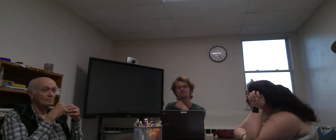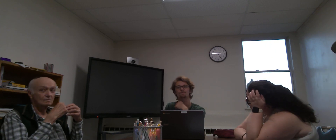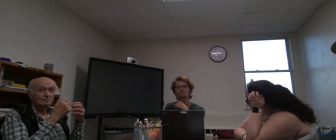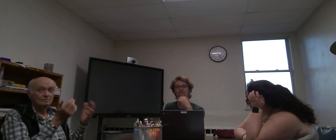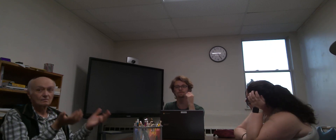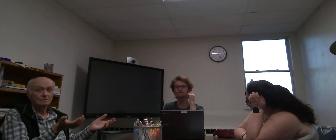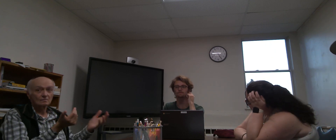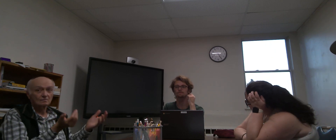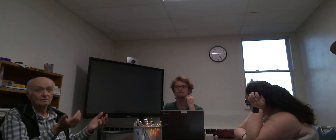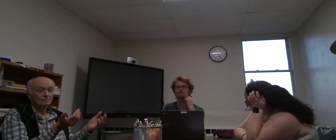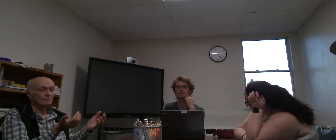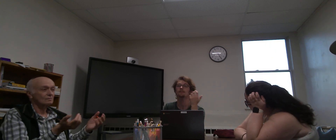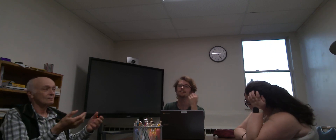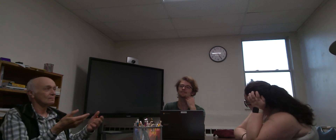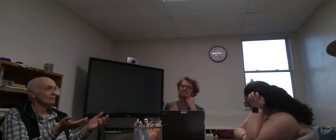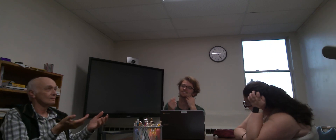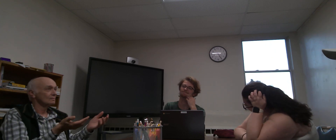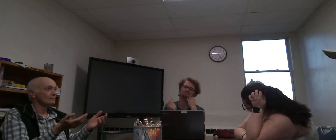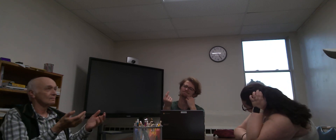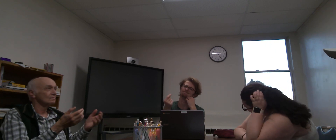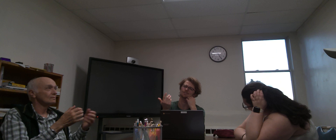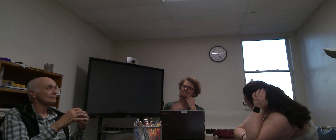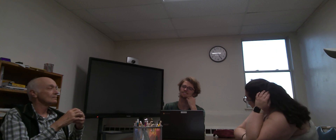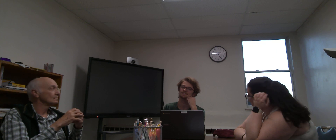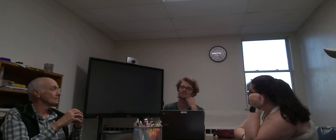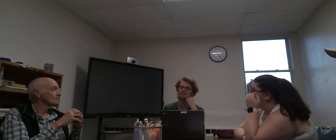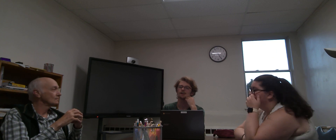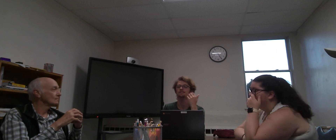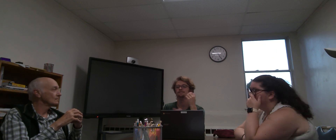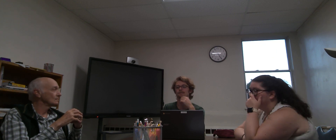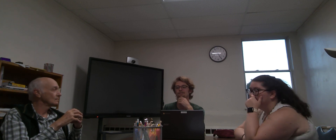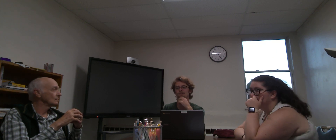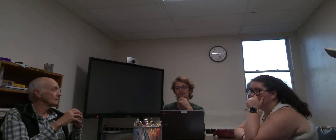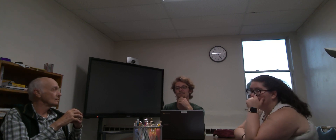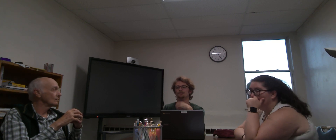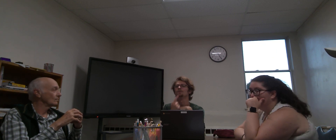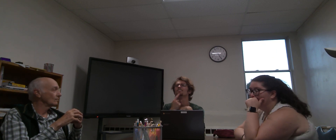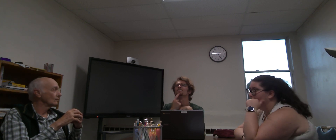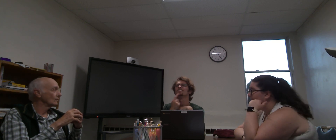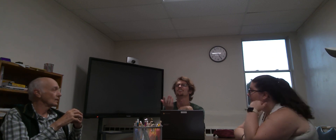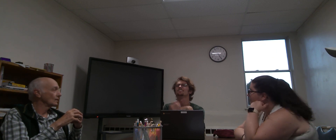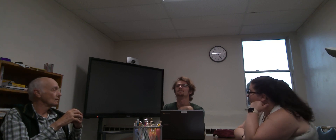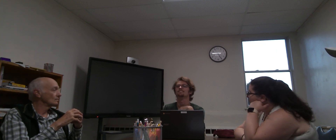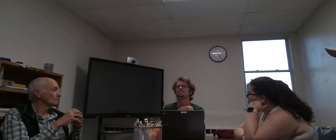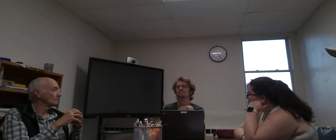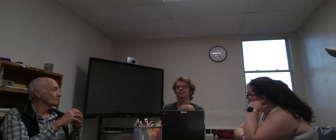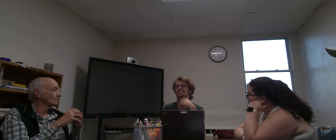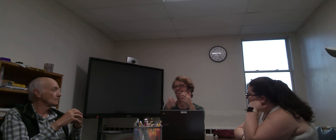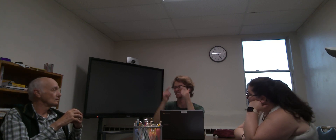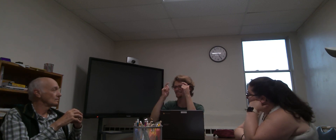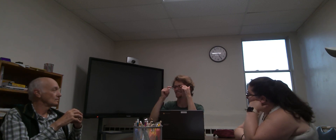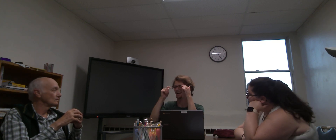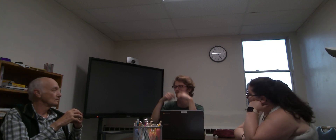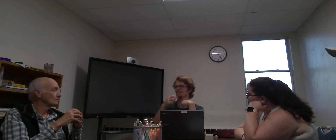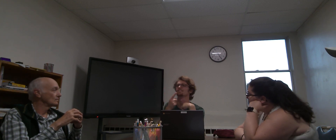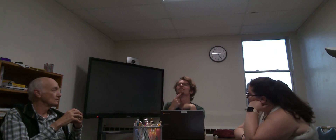repeat themselves, like, Yeah, you what? can just- What do you say? What? Typically we also do say, and again, eyebrows,